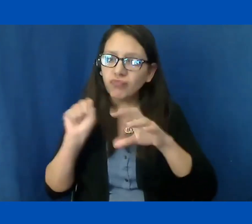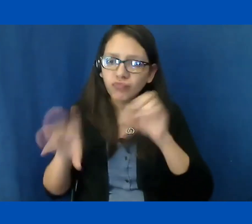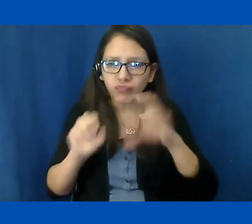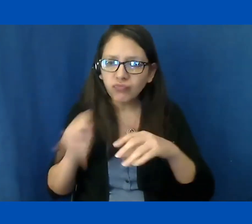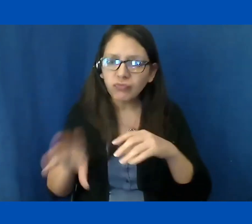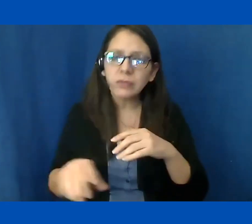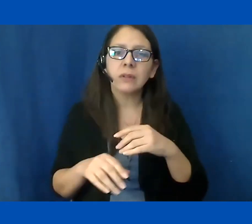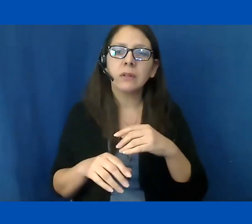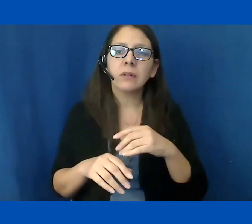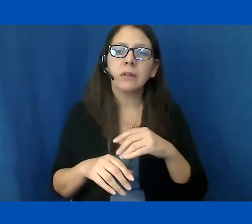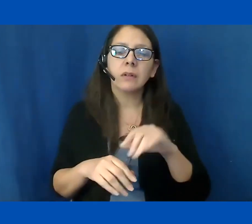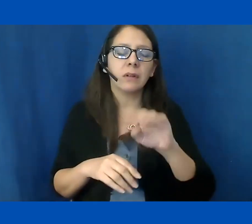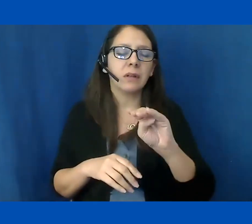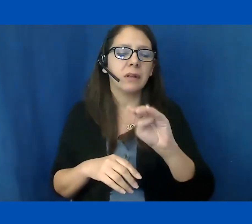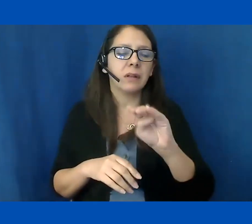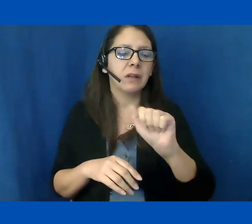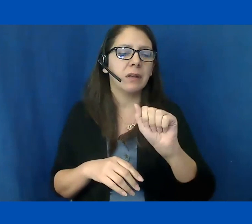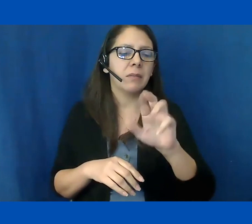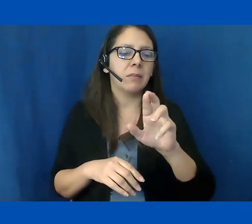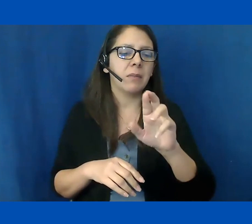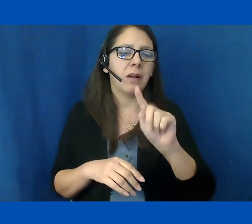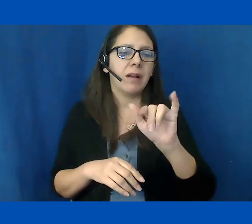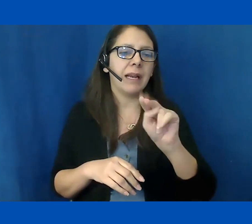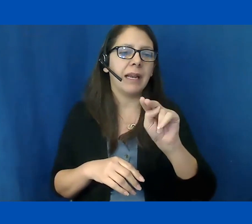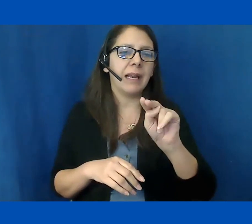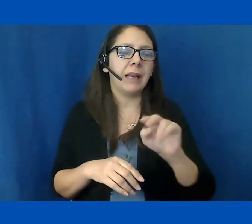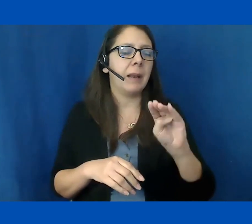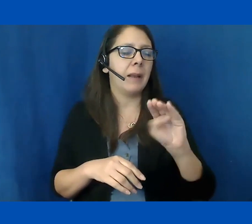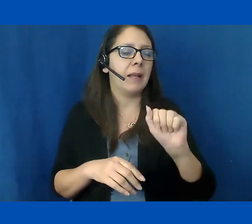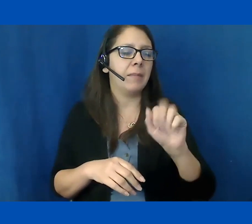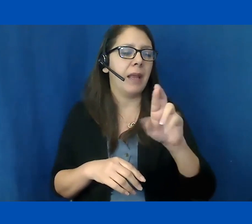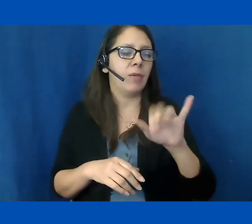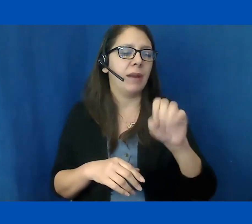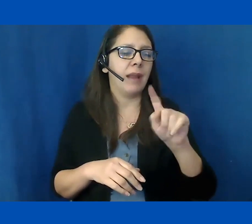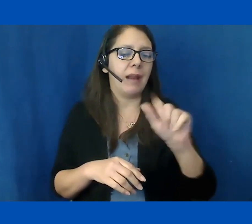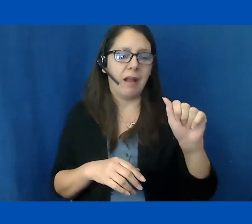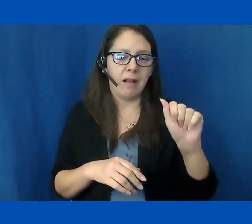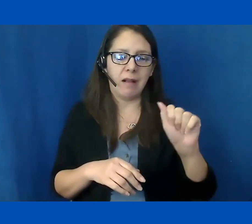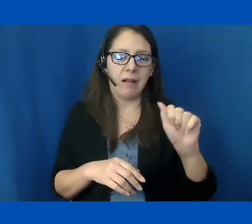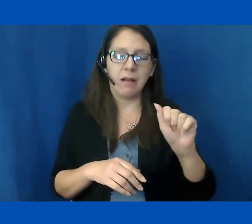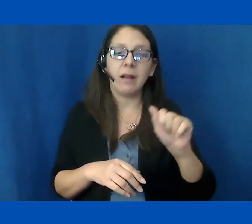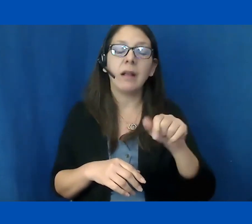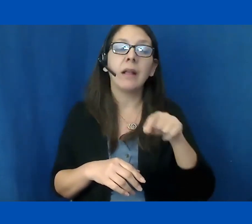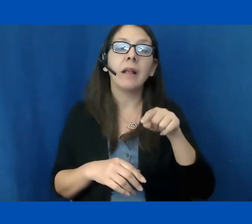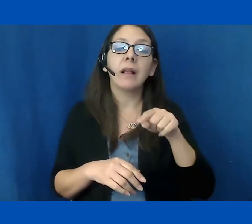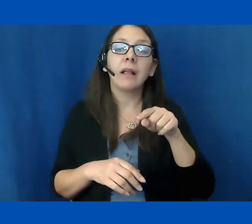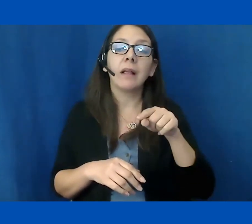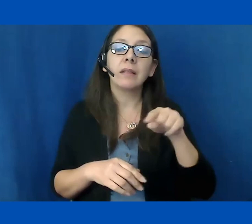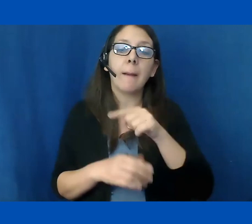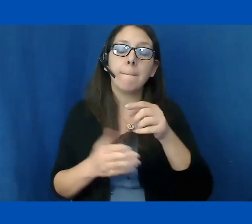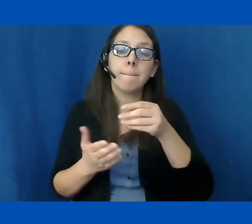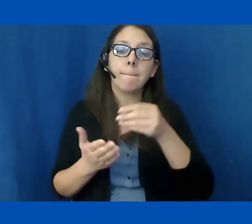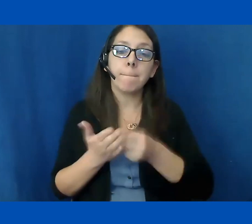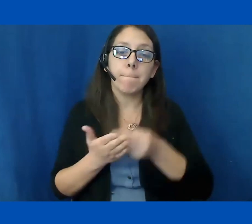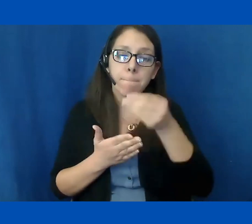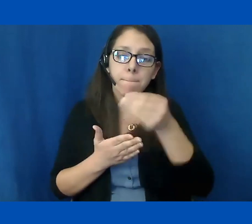was Martin Marietta, the engineering company. And they ended up buying him 2 batches of